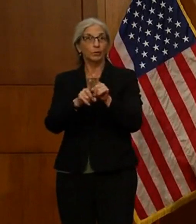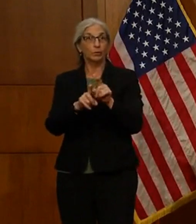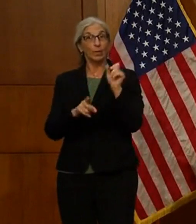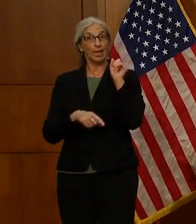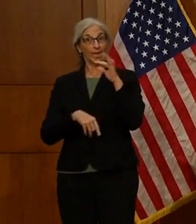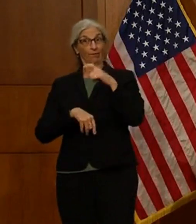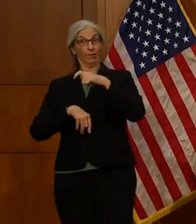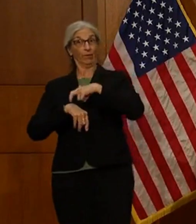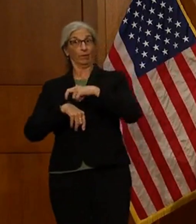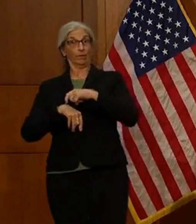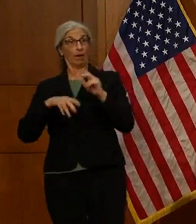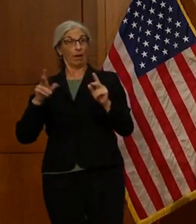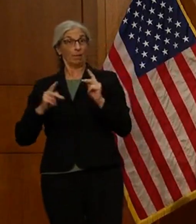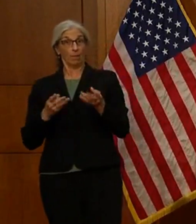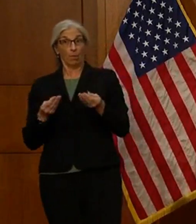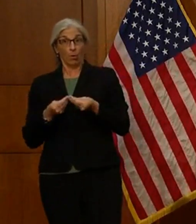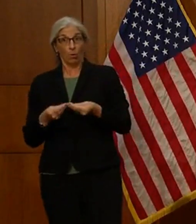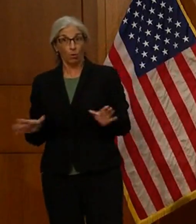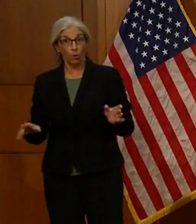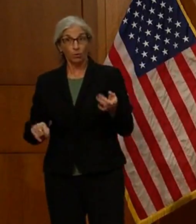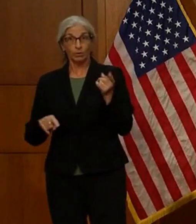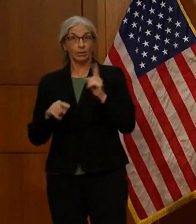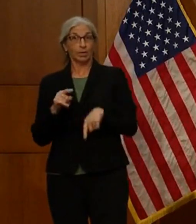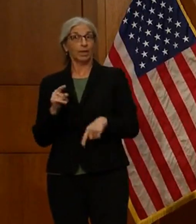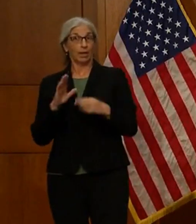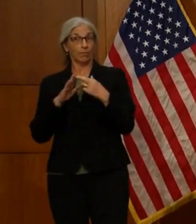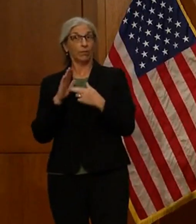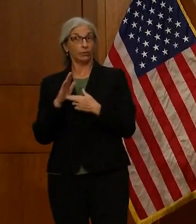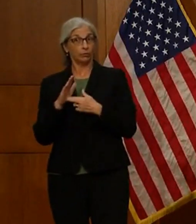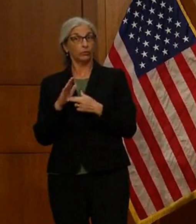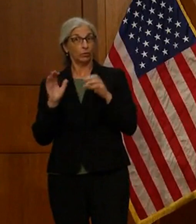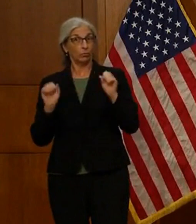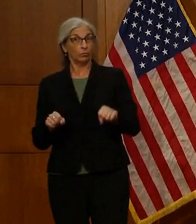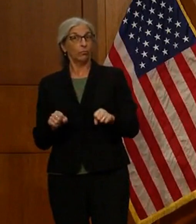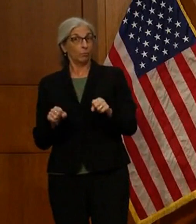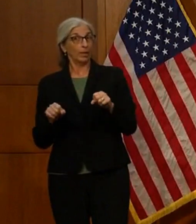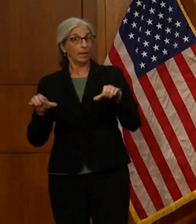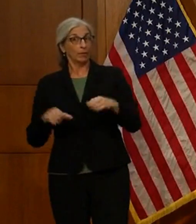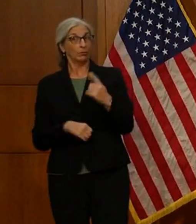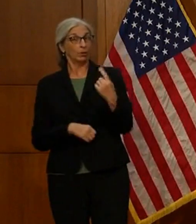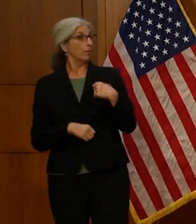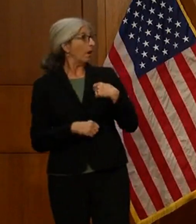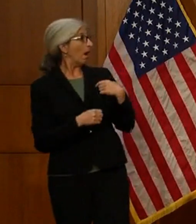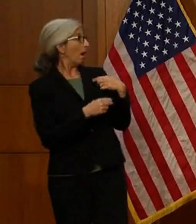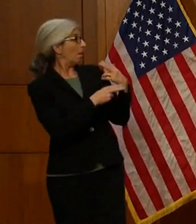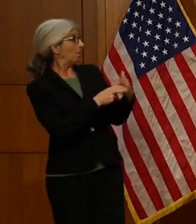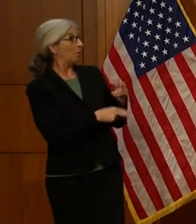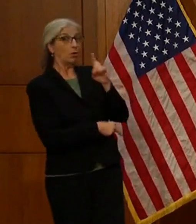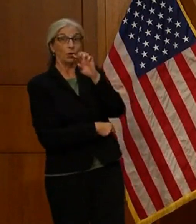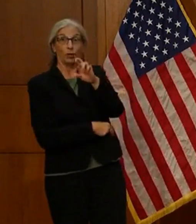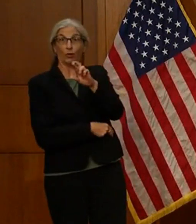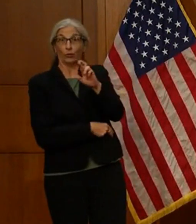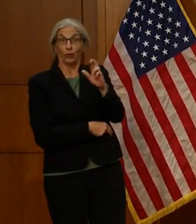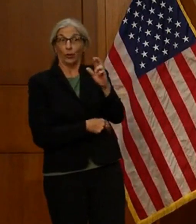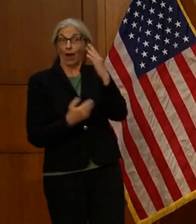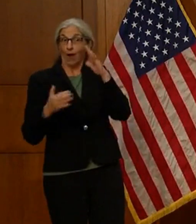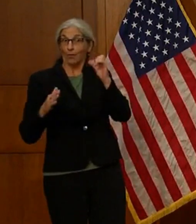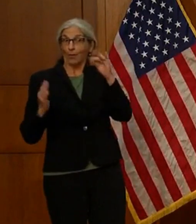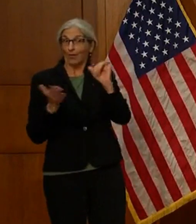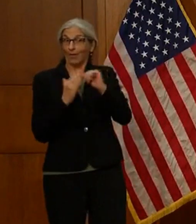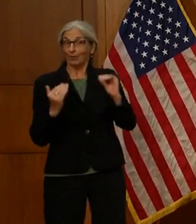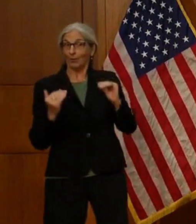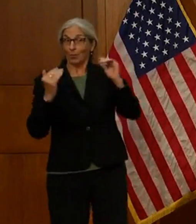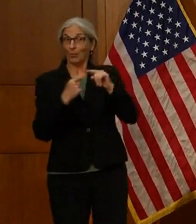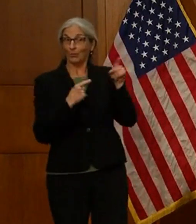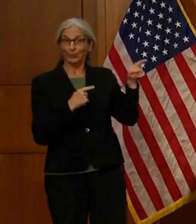people have lost, they'll be able to accommodate that. I call you doctor. I'm not sure that's a promotion, but anyway,